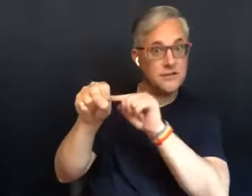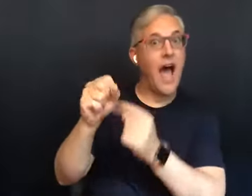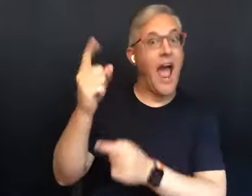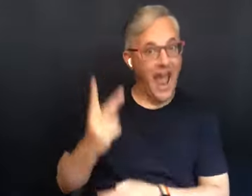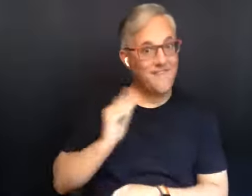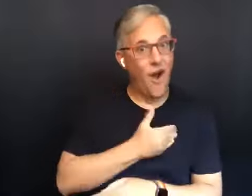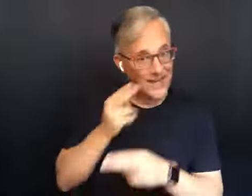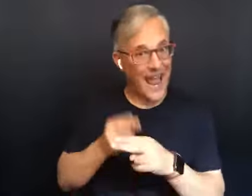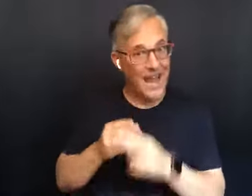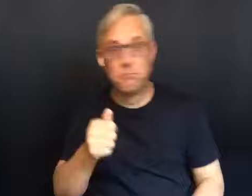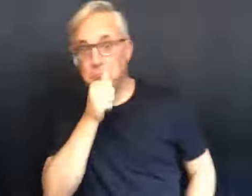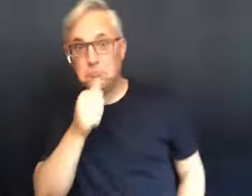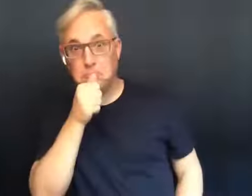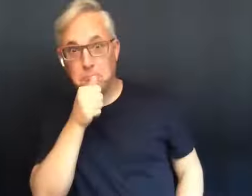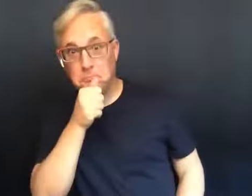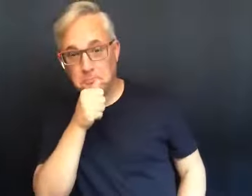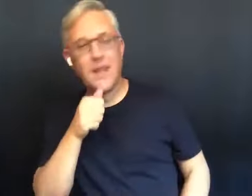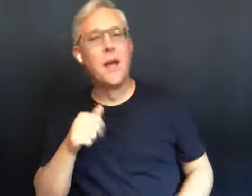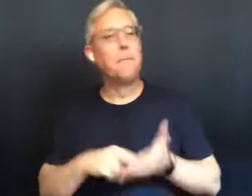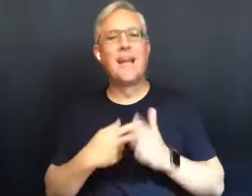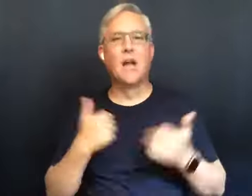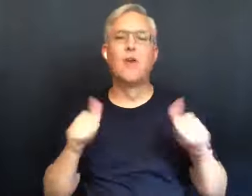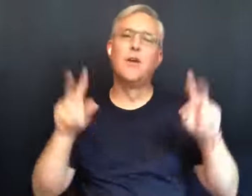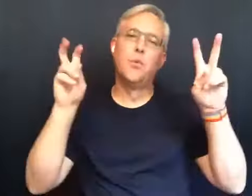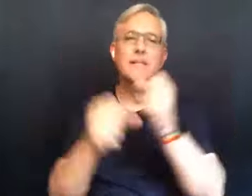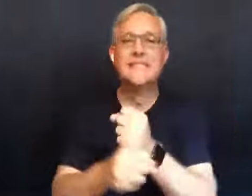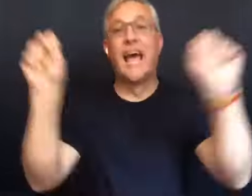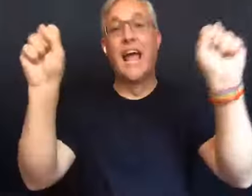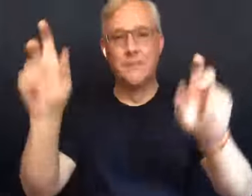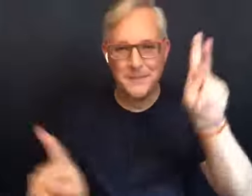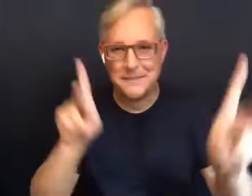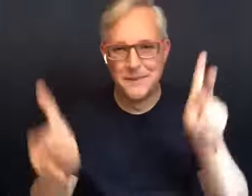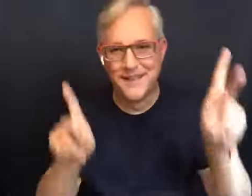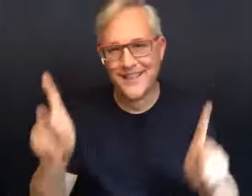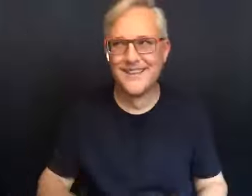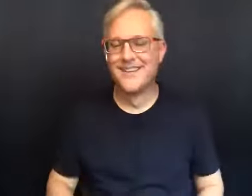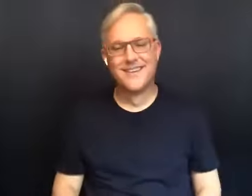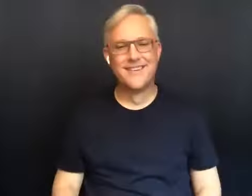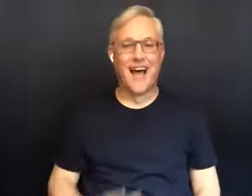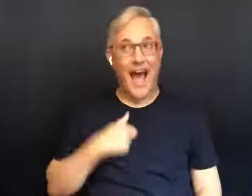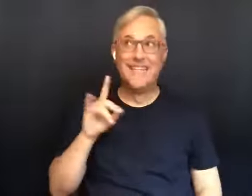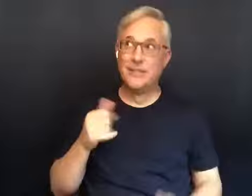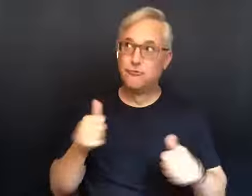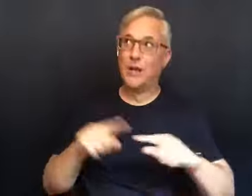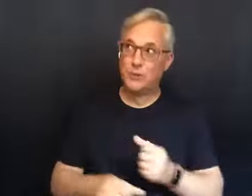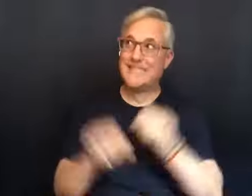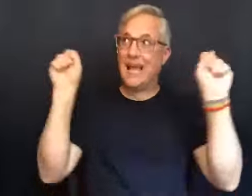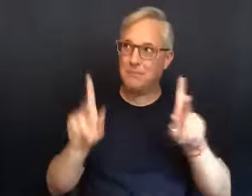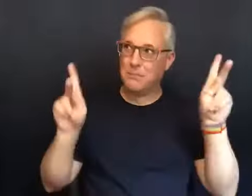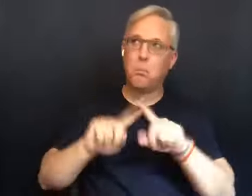would just be trying to save everybody instead of just doing it without social media and without